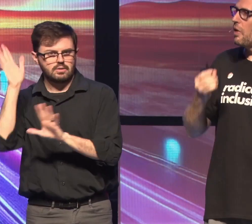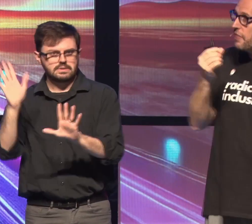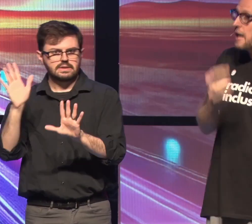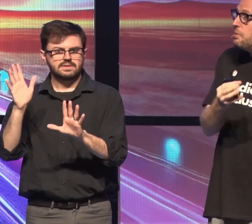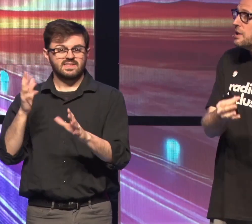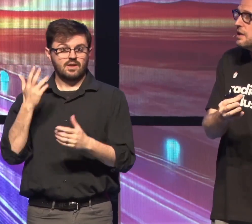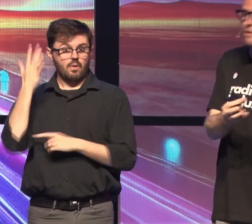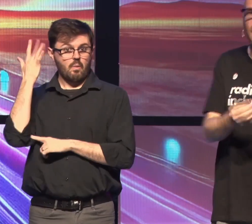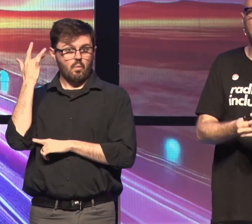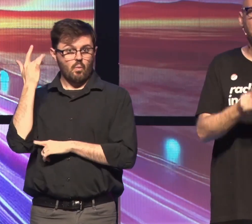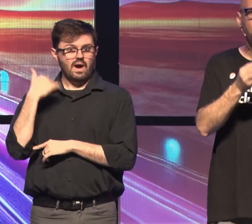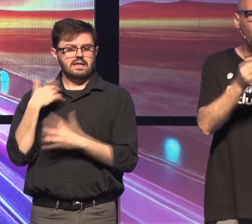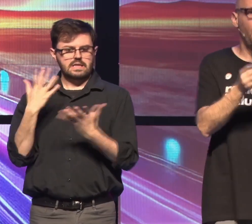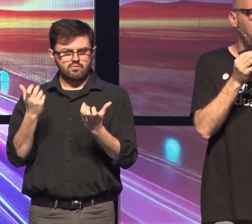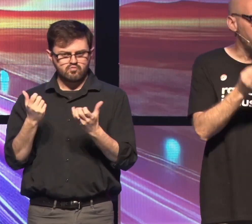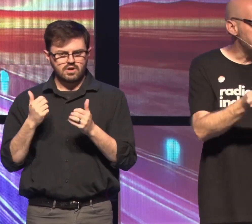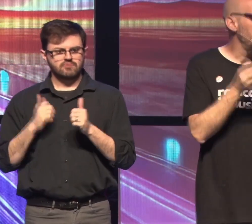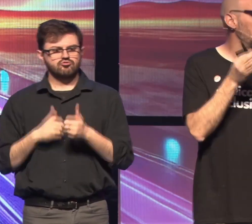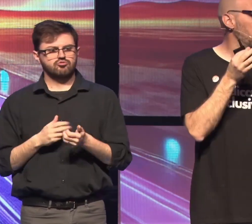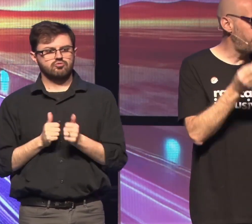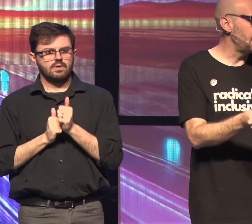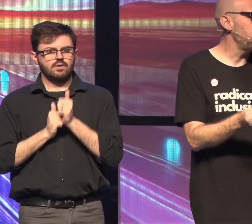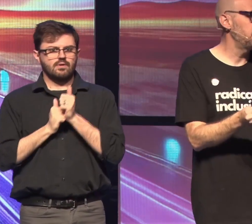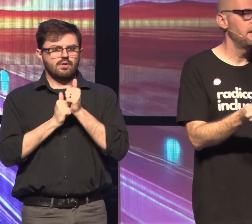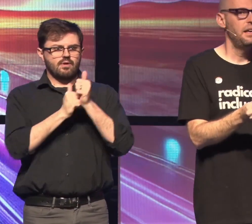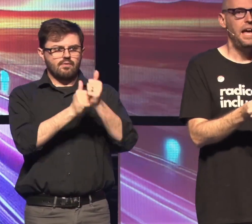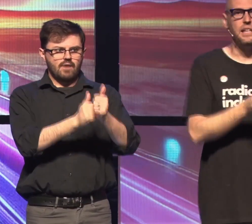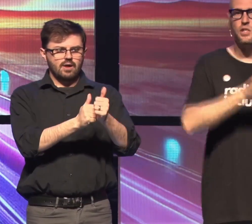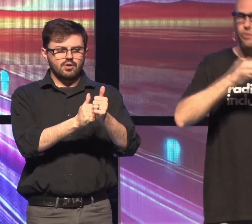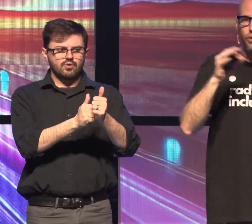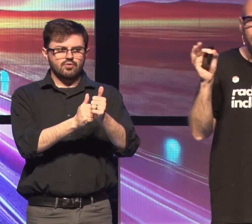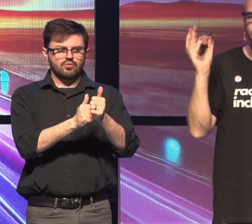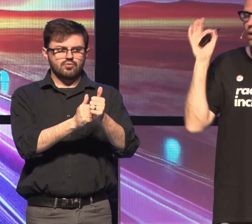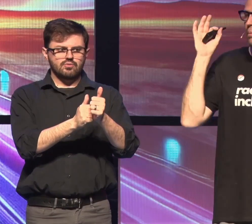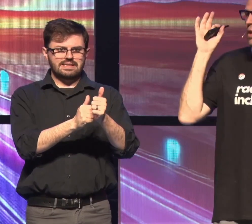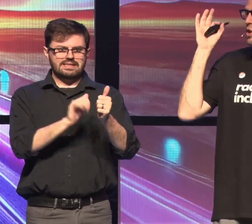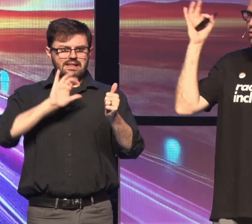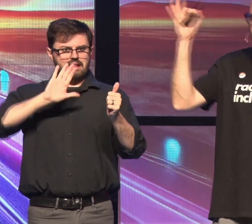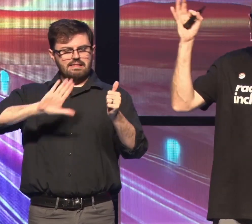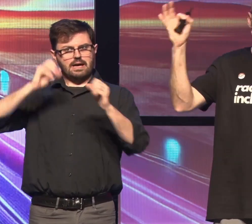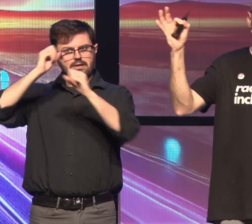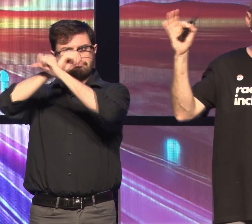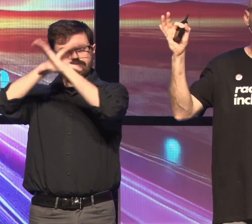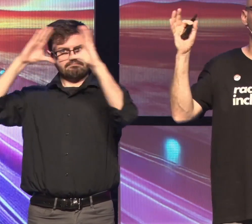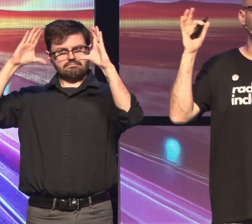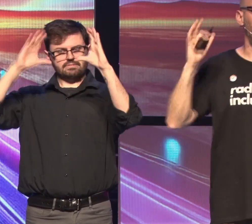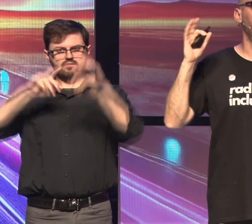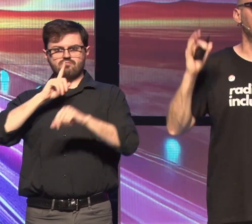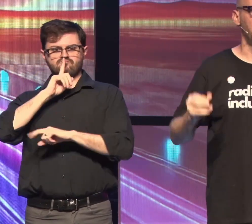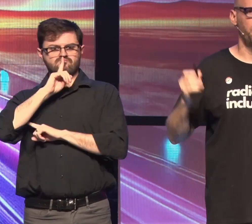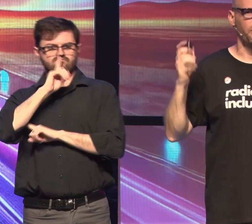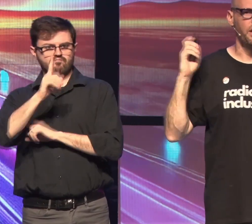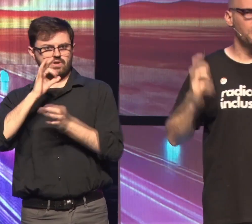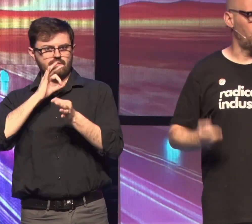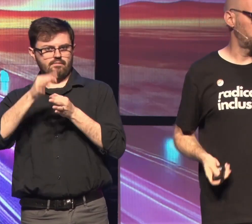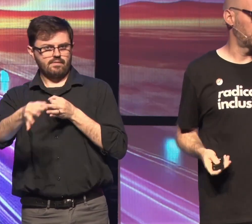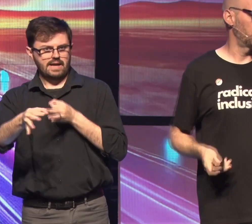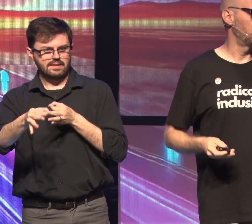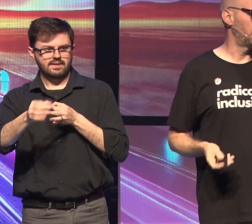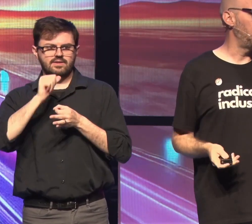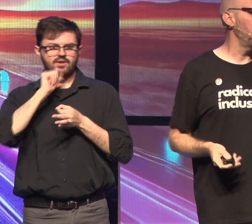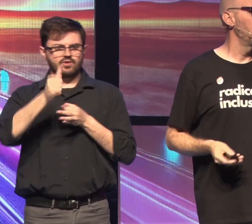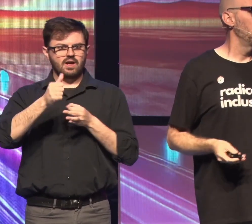out what they believe is a more authentic faith, and it's free from corrupting influence of contemporary